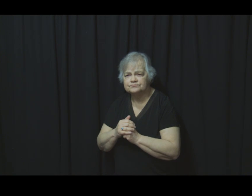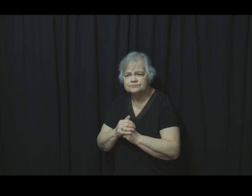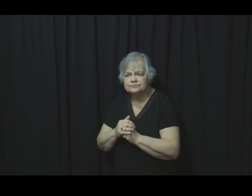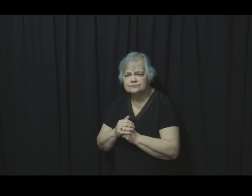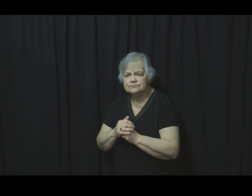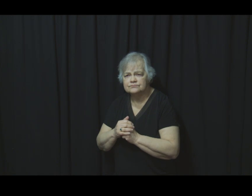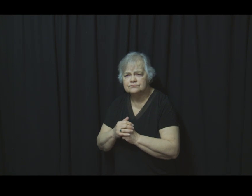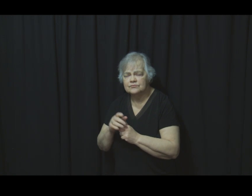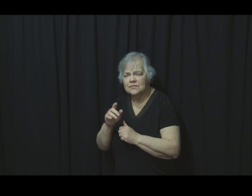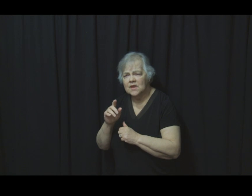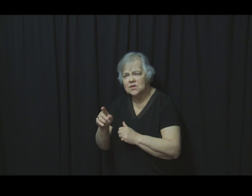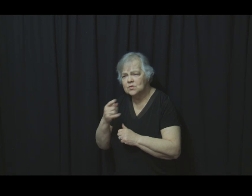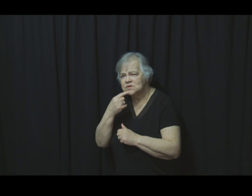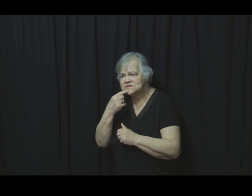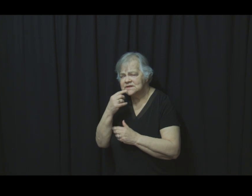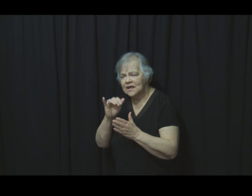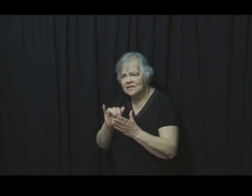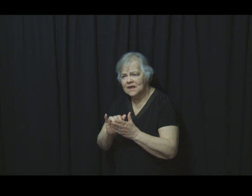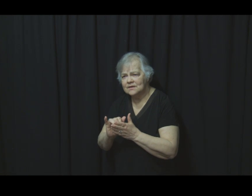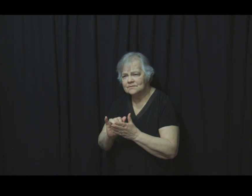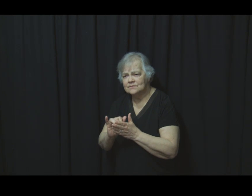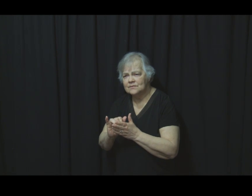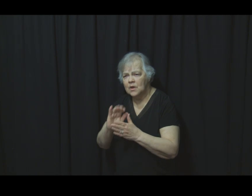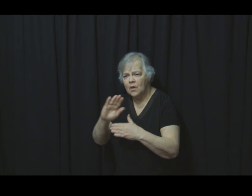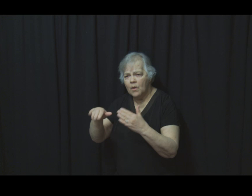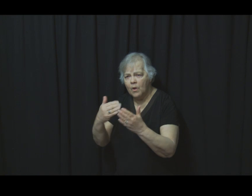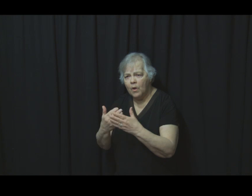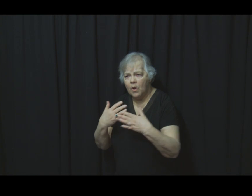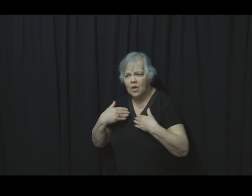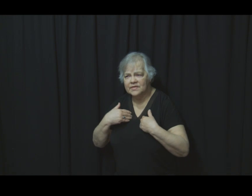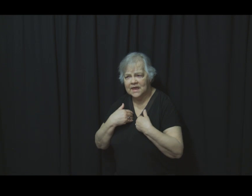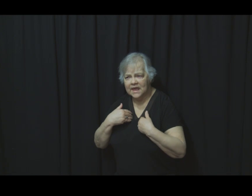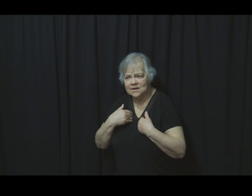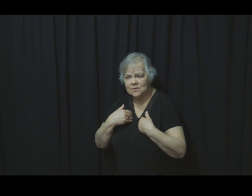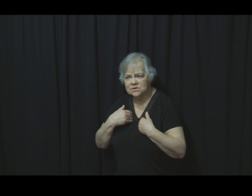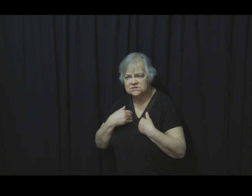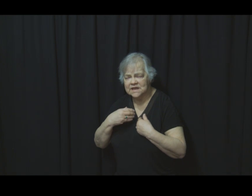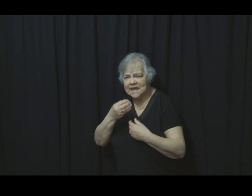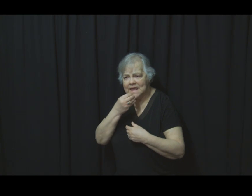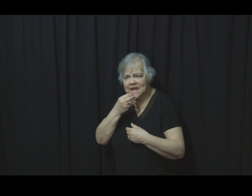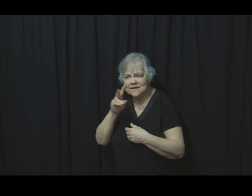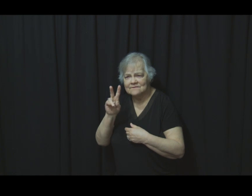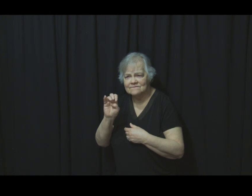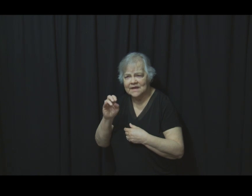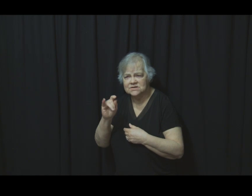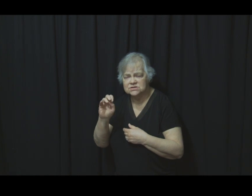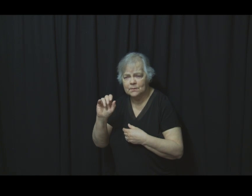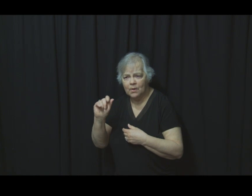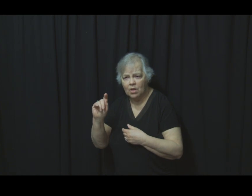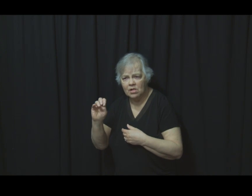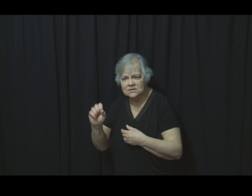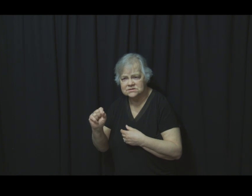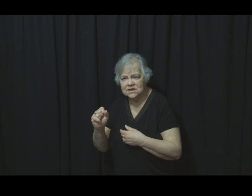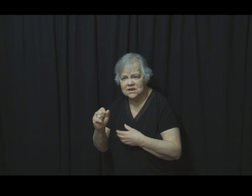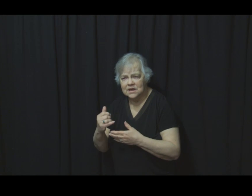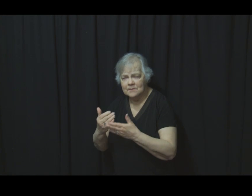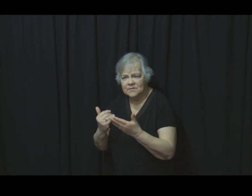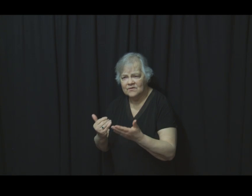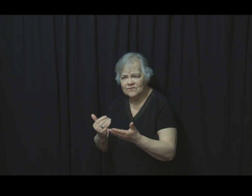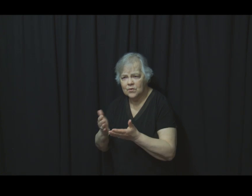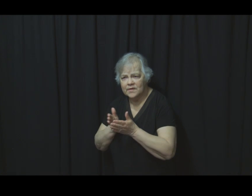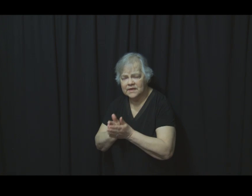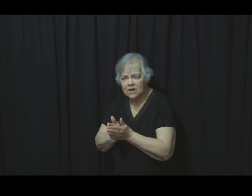your assertion that all the animals were vegetarians before they got on the ark, that's